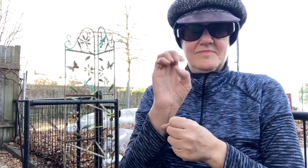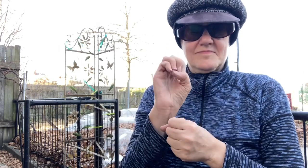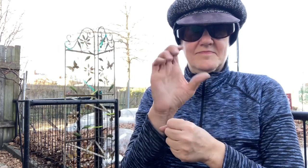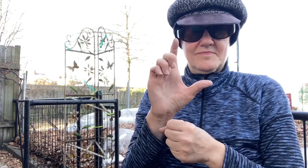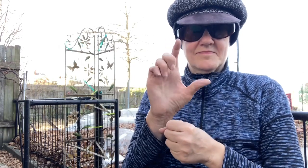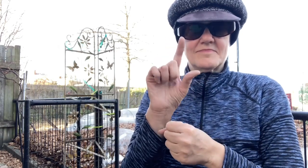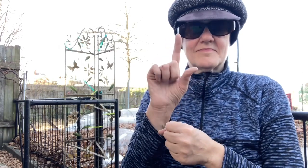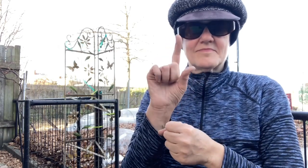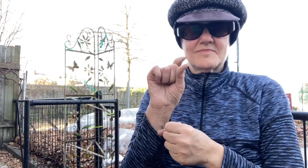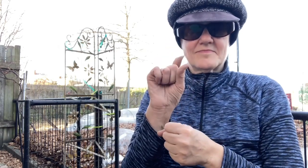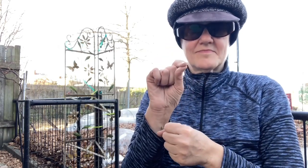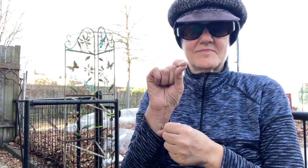So December of